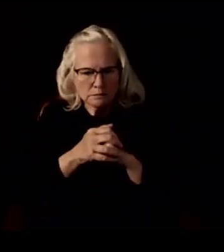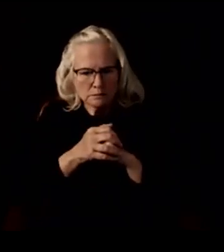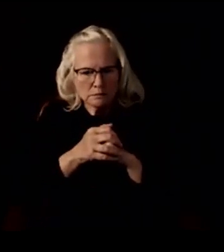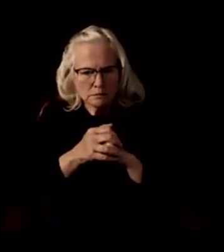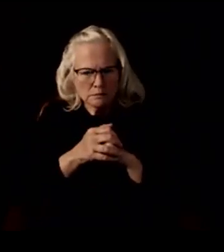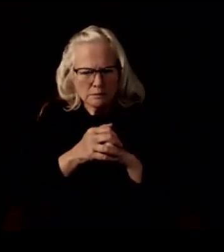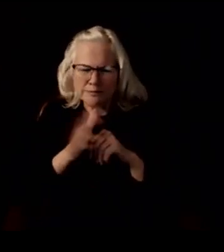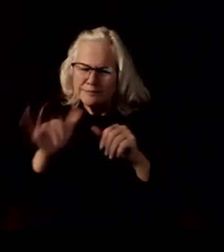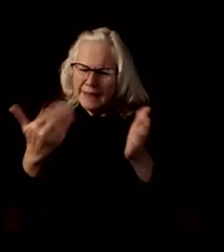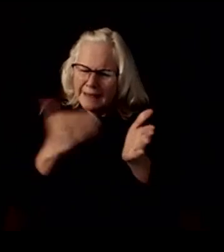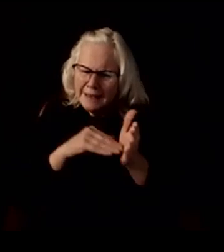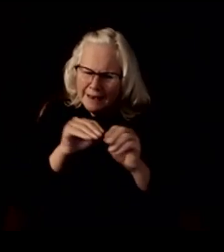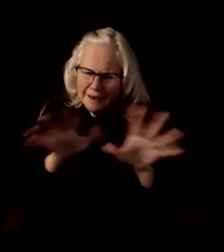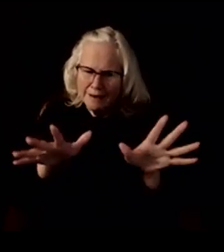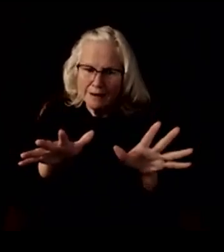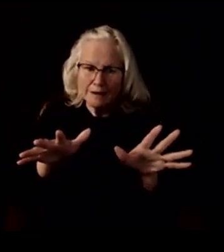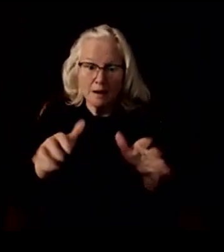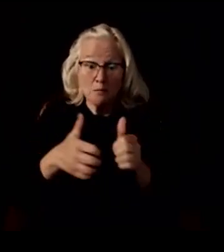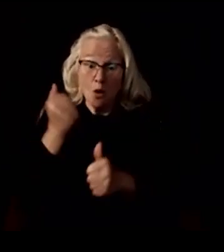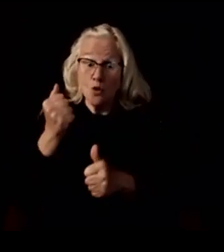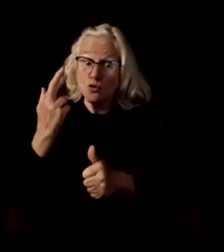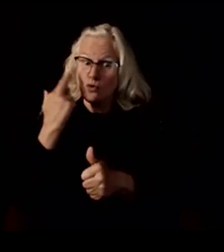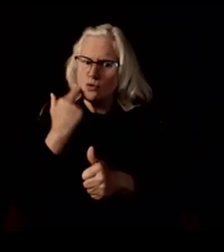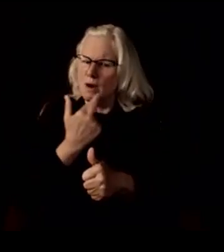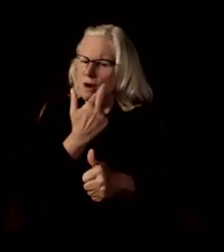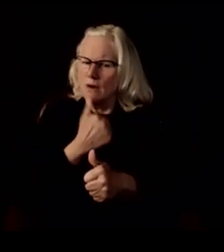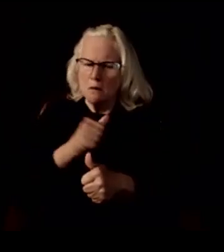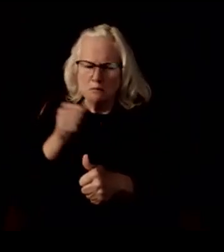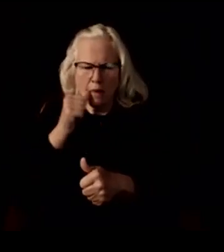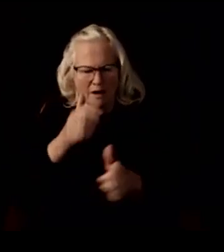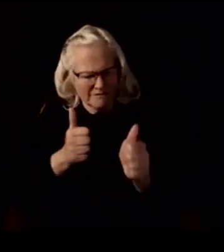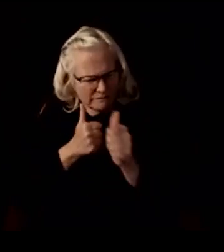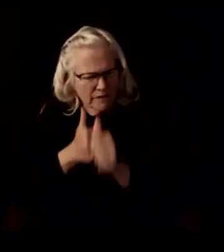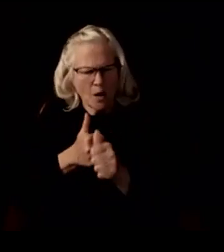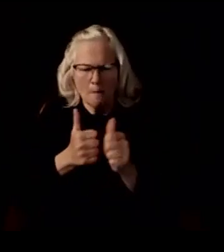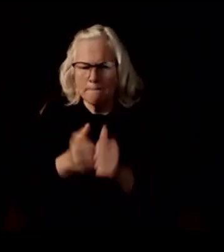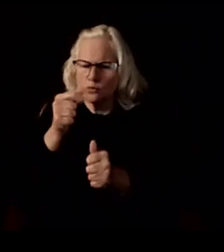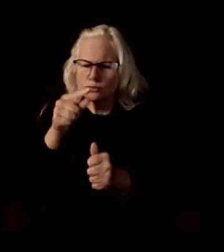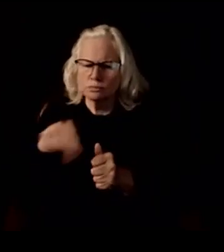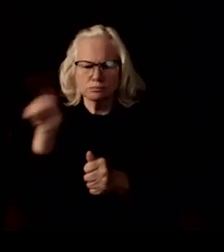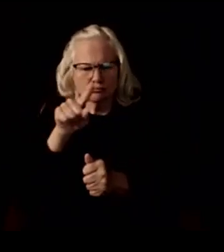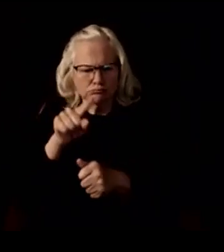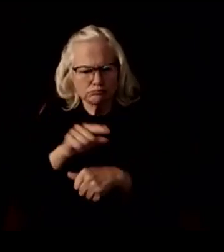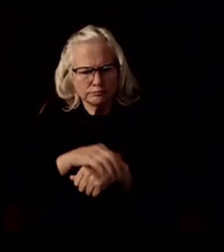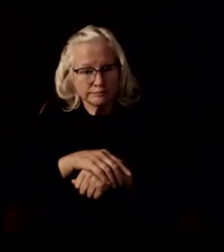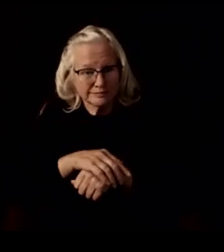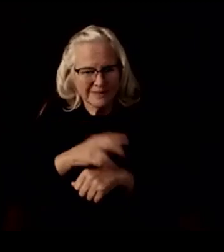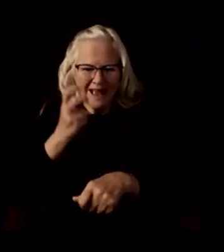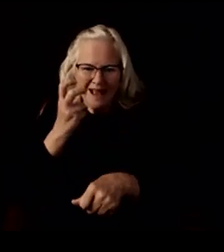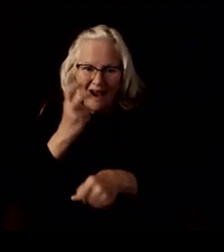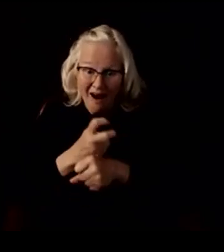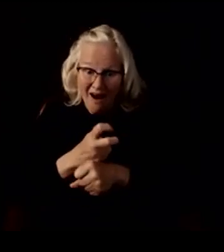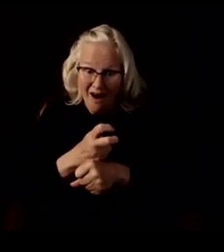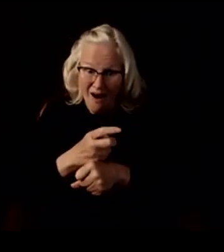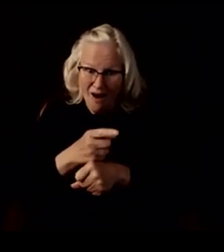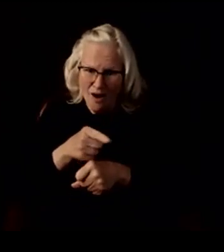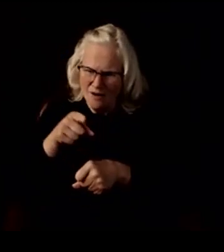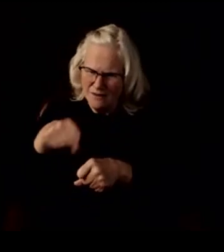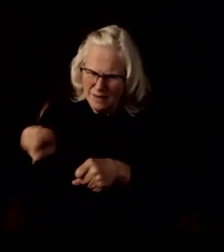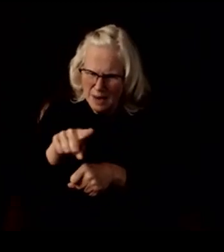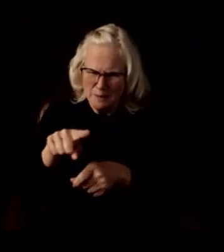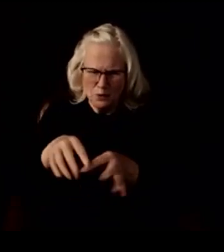for them to compete or even to explain to their customers why they are following the guidelines when there are other establishments who are not